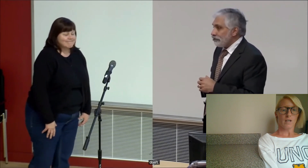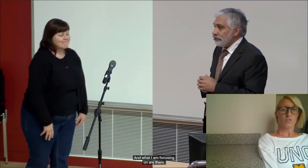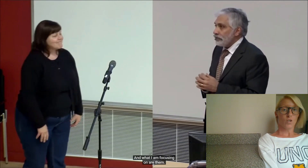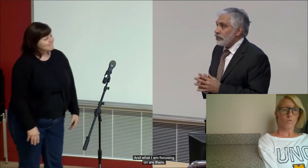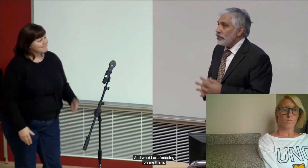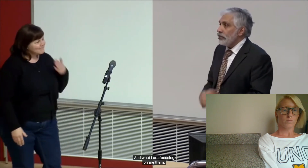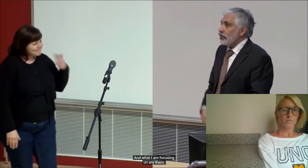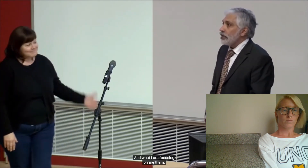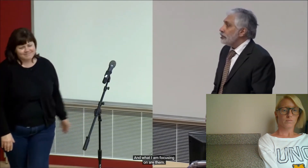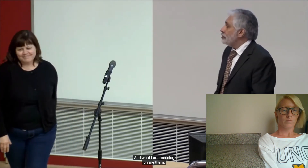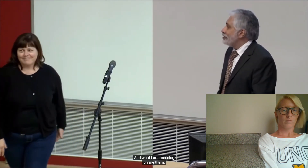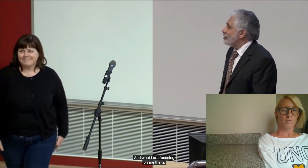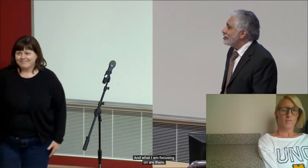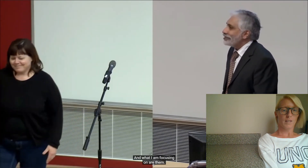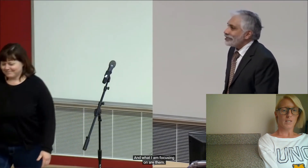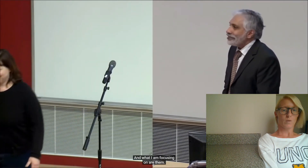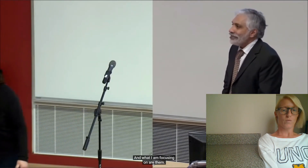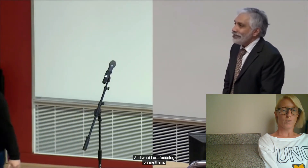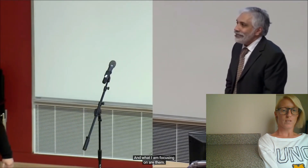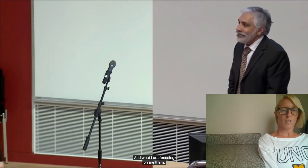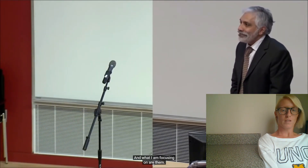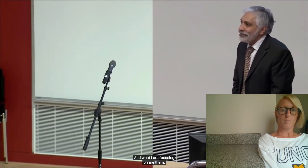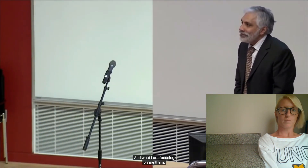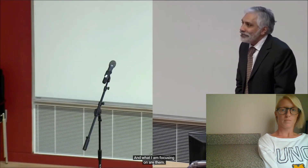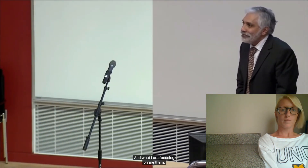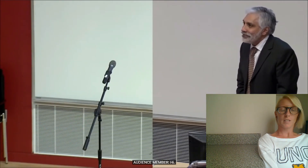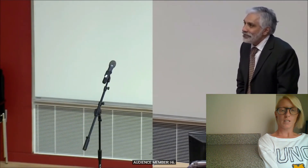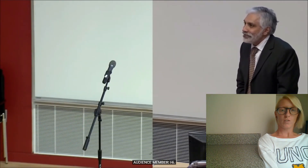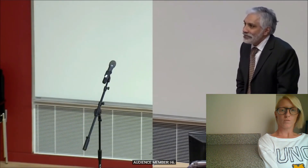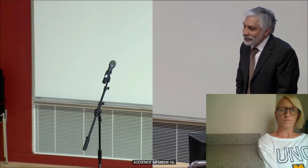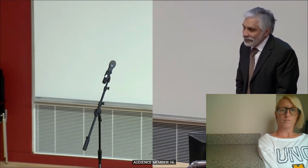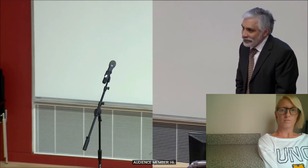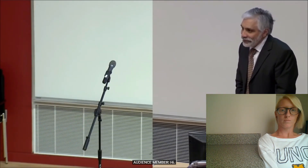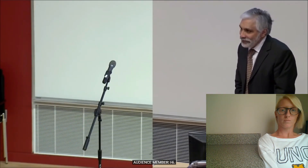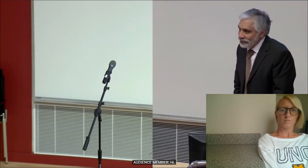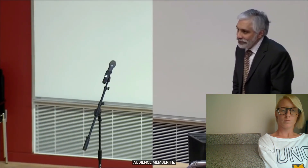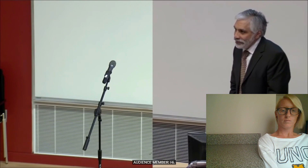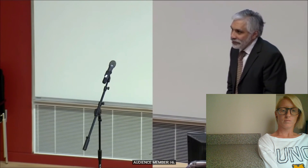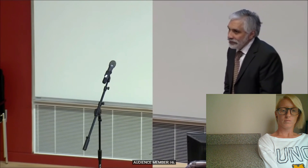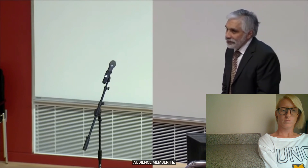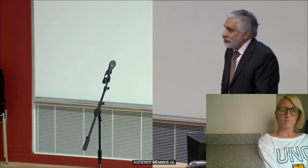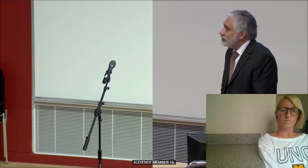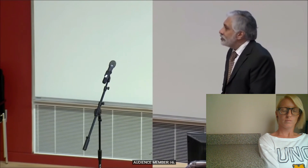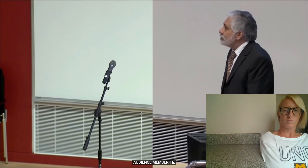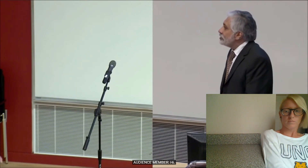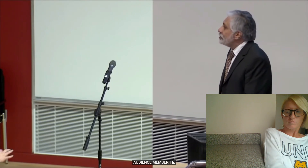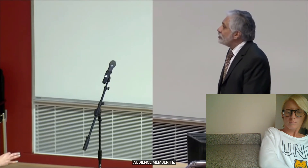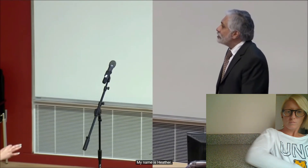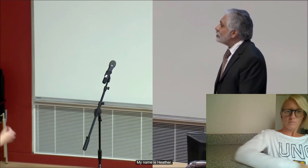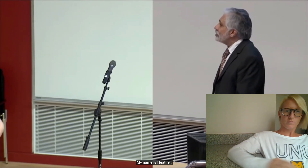children And what that I don't. am focusing on are That's what I'm them. focusing on them. Thank you.